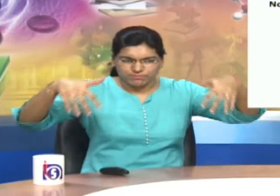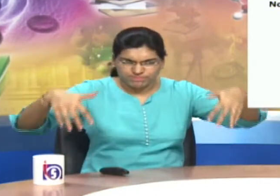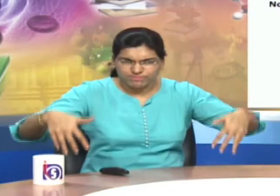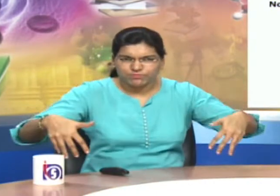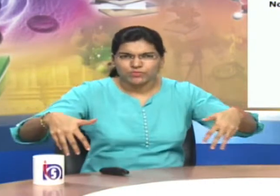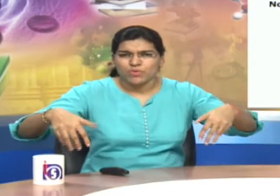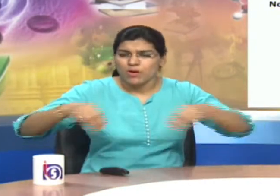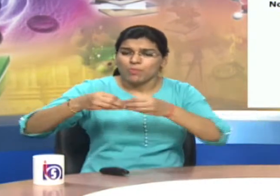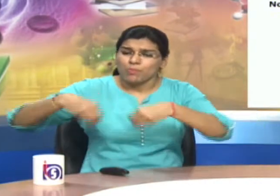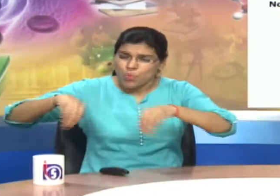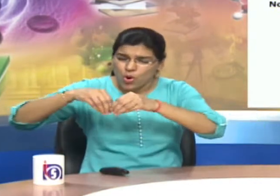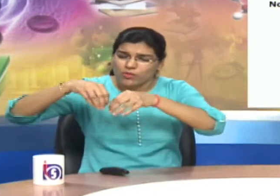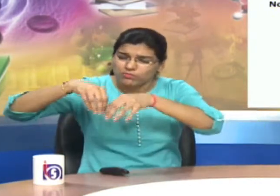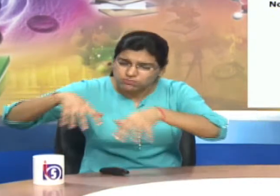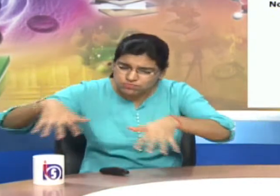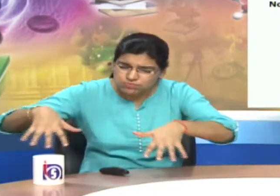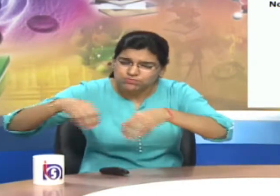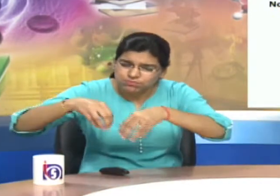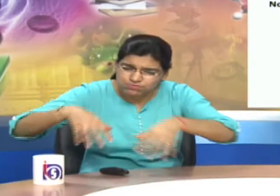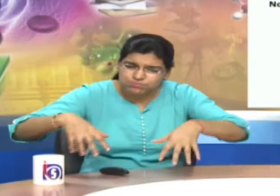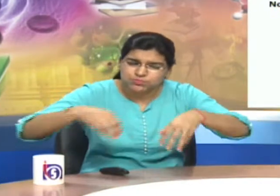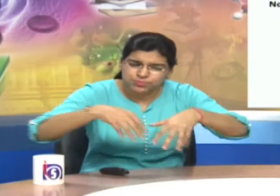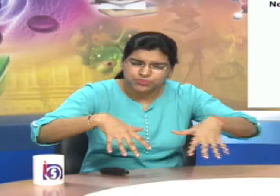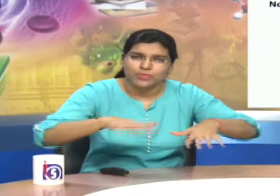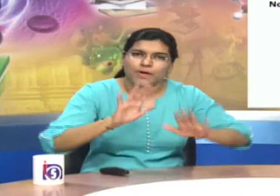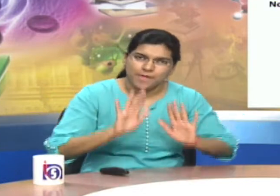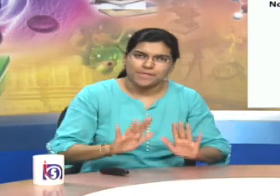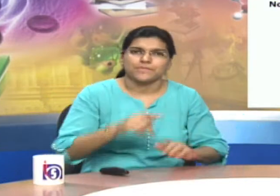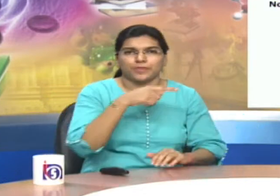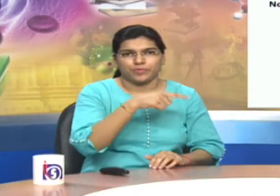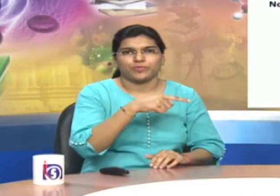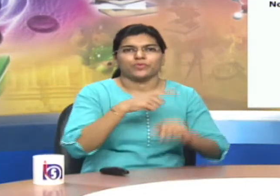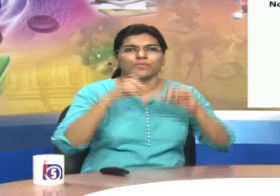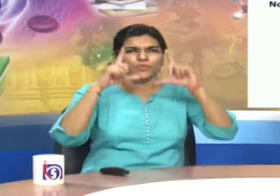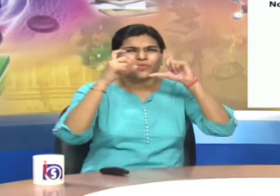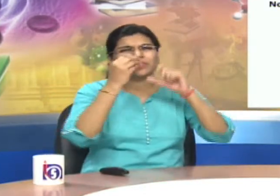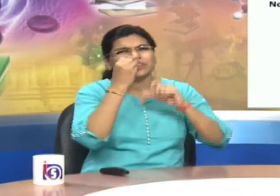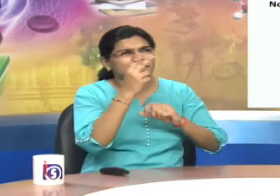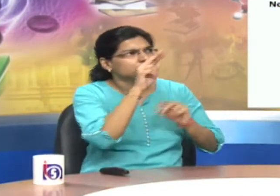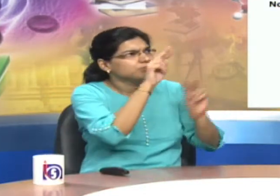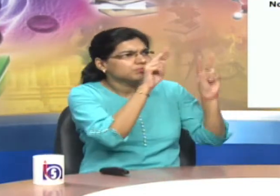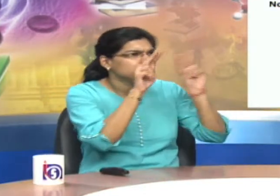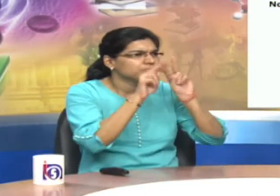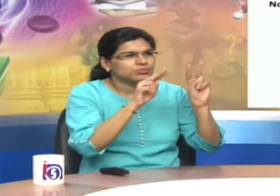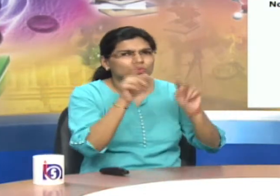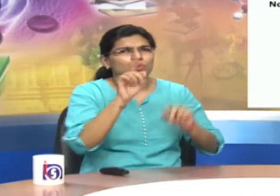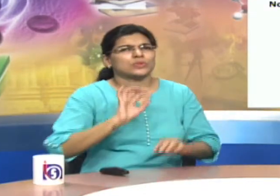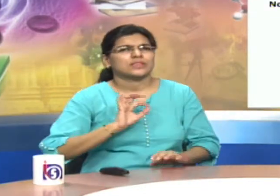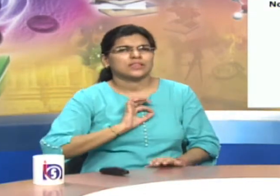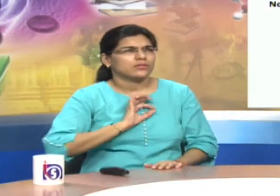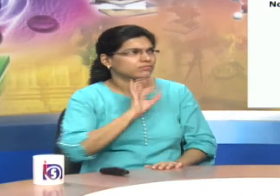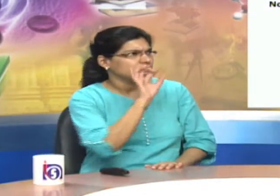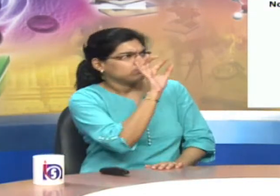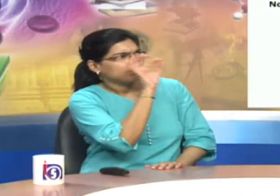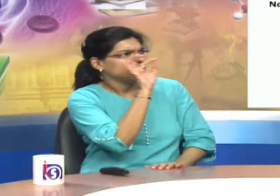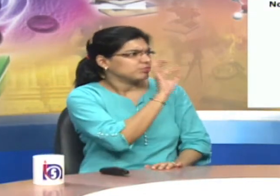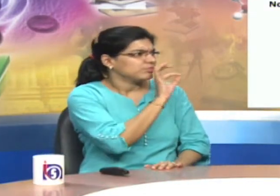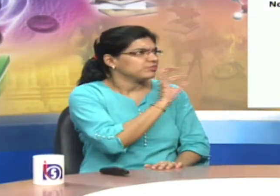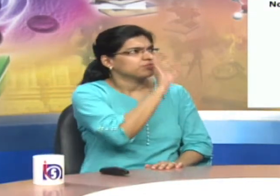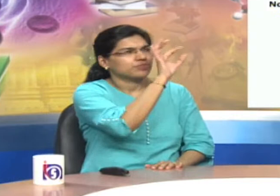horizontally, vertically, or you can add more sub balloons or subtitles below